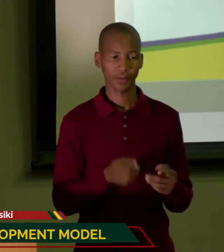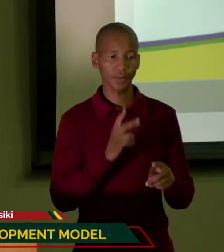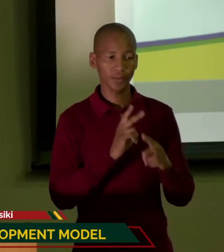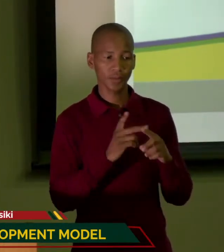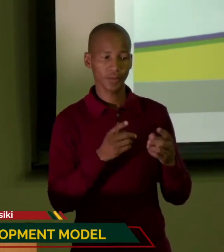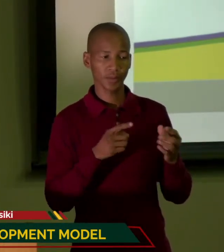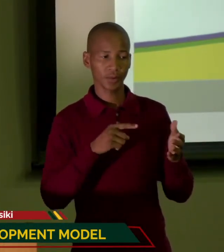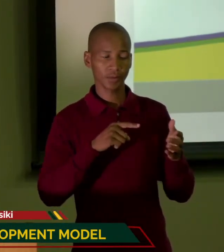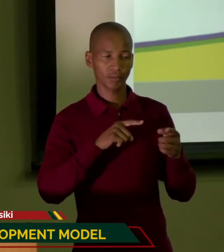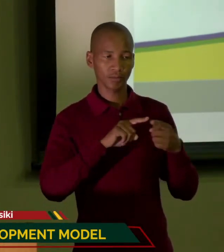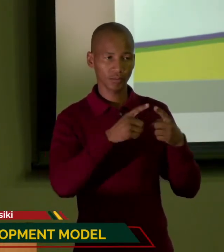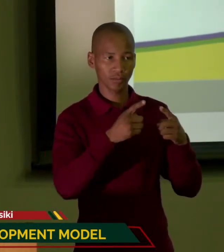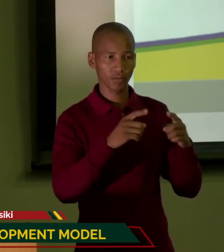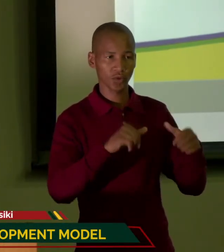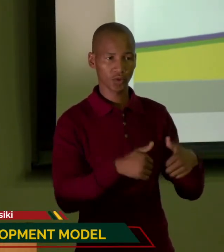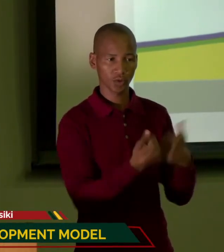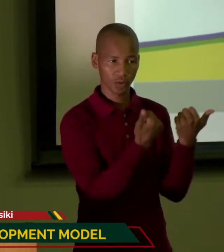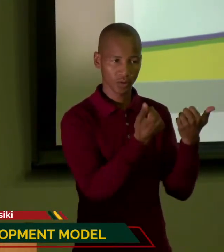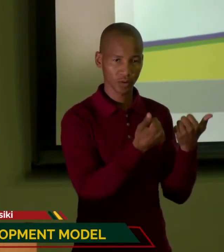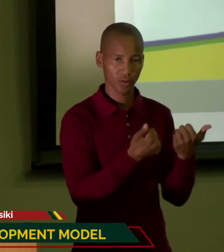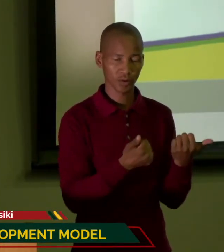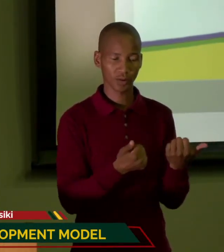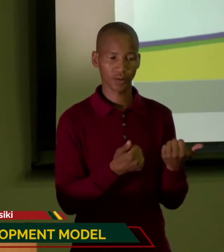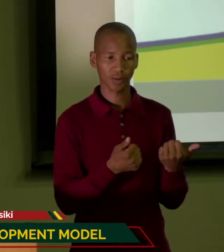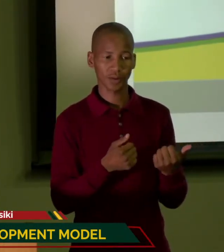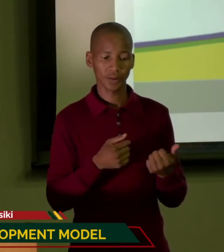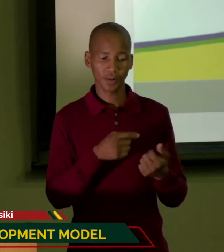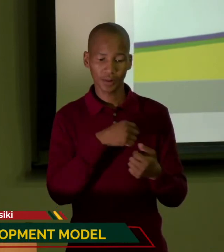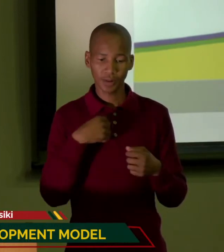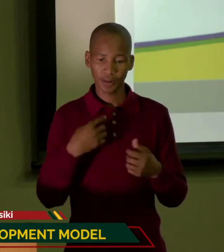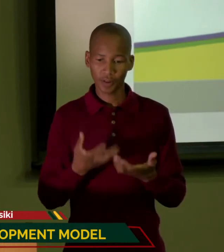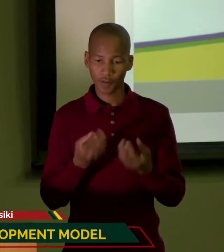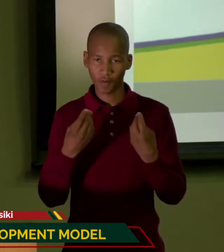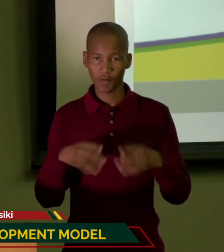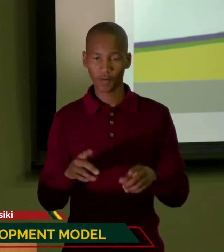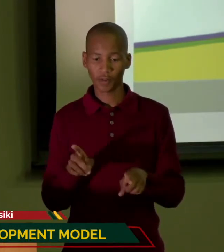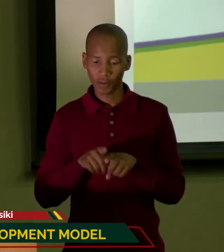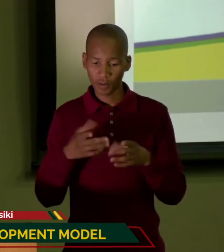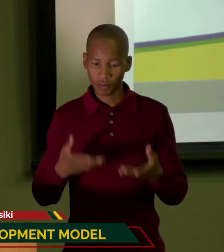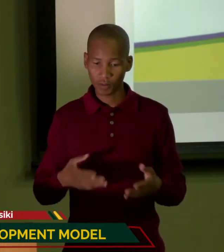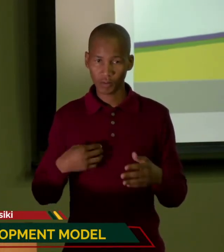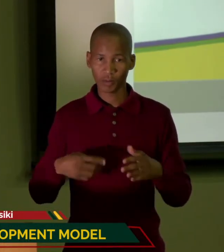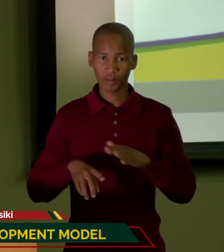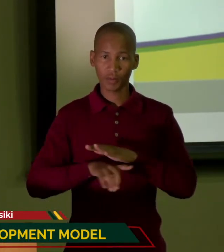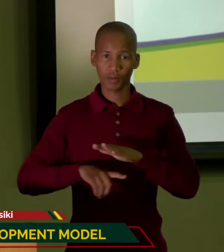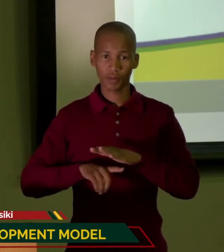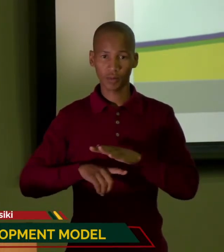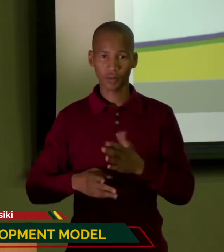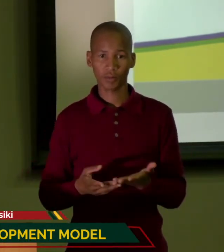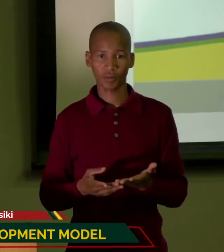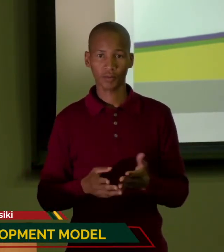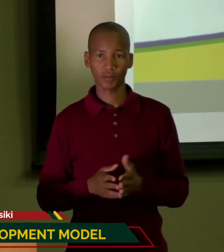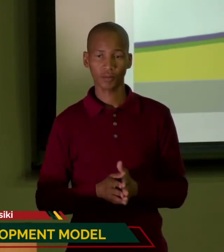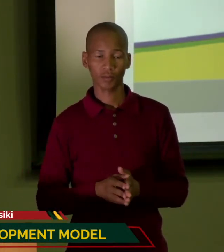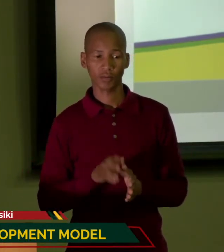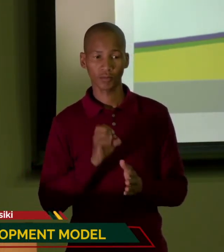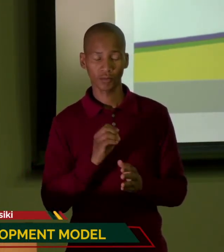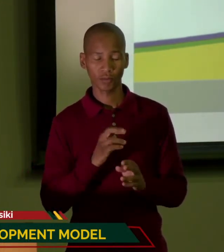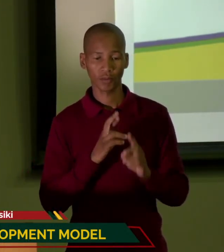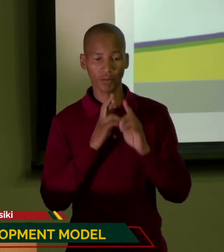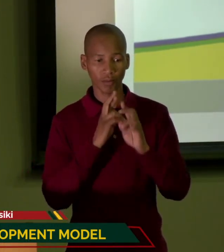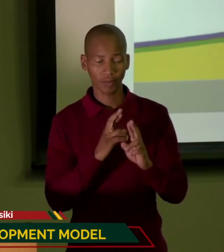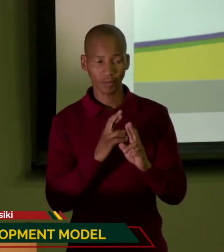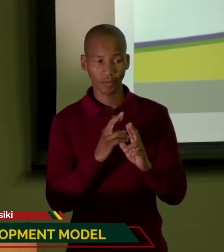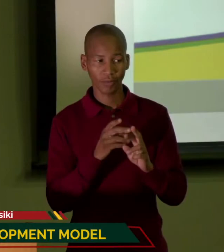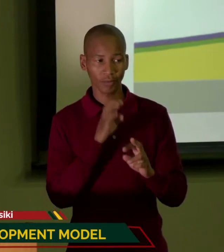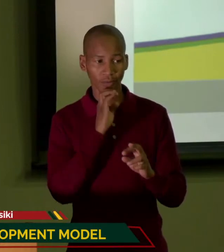challenges that have been faced by the district. The report will also outline how the concept